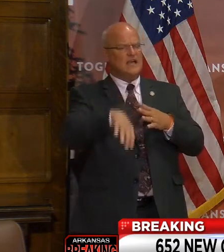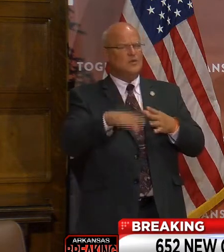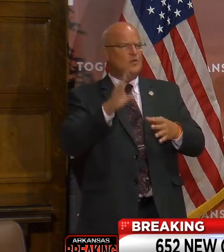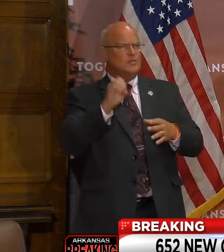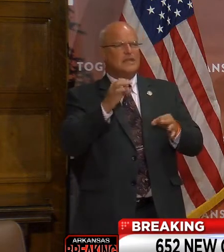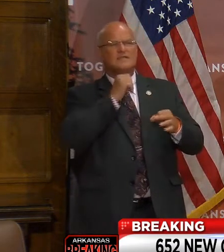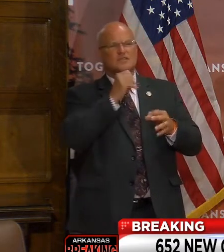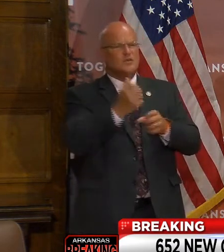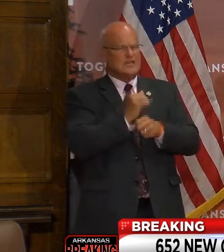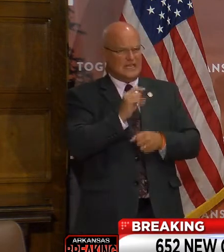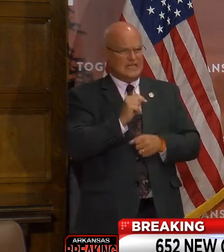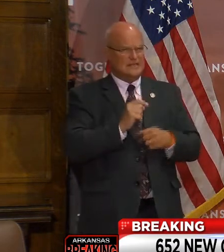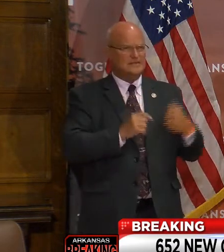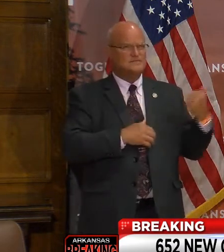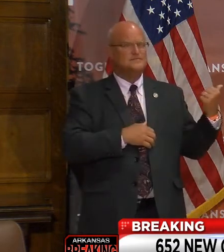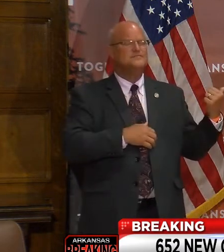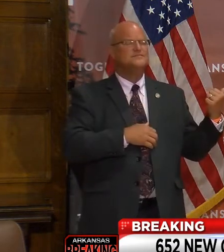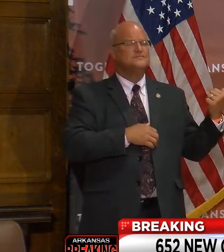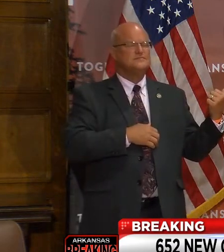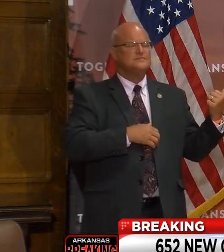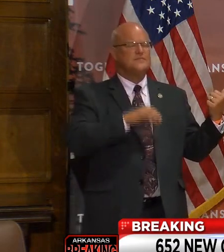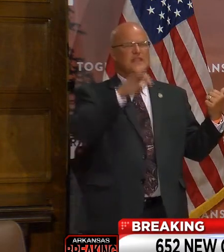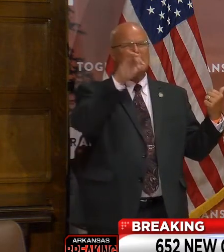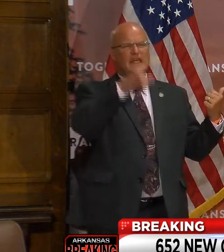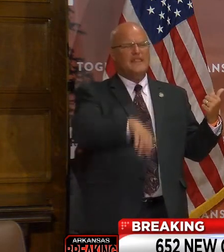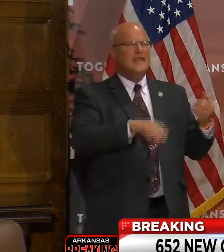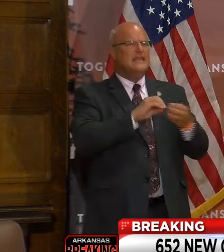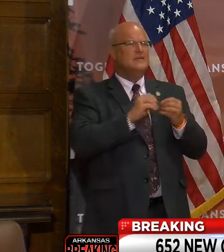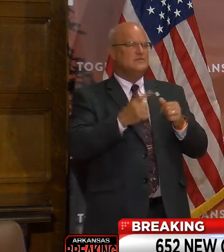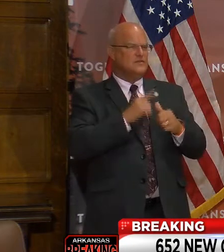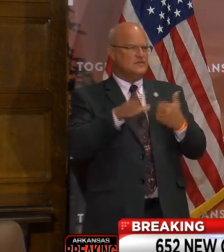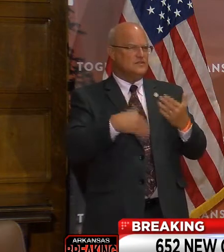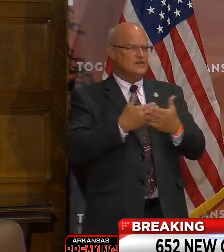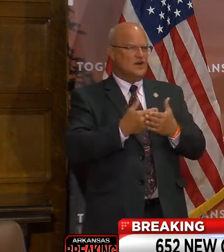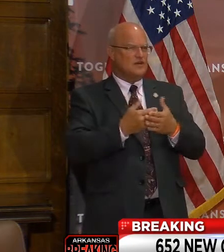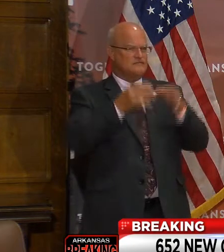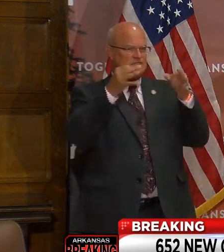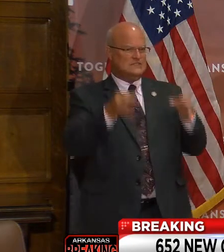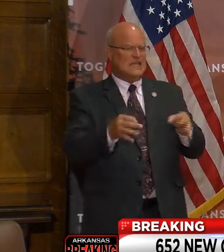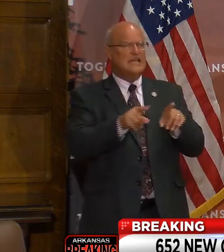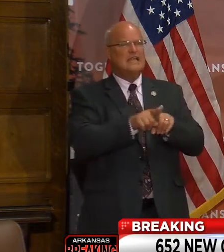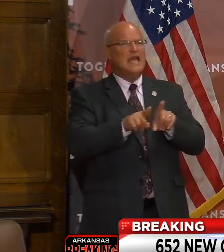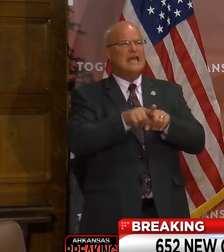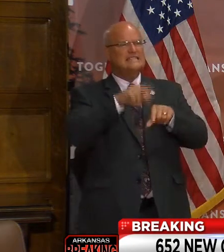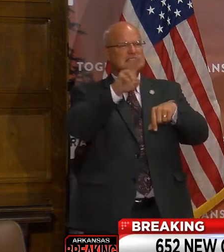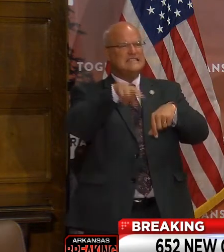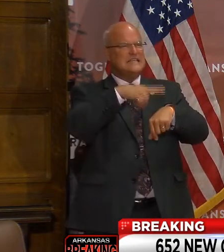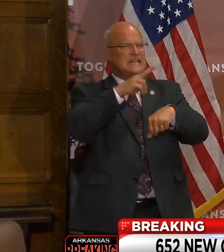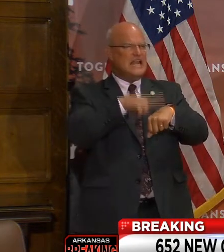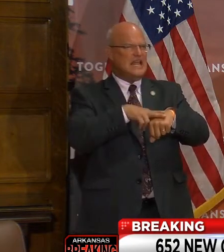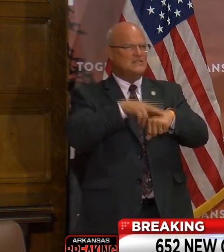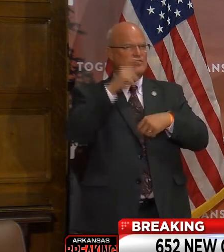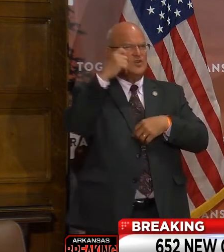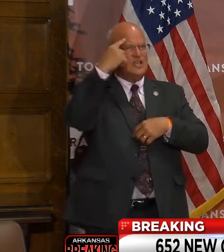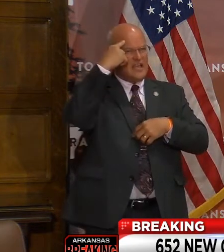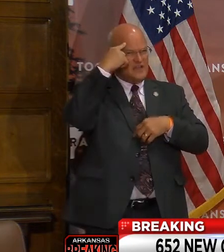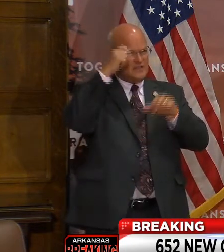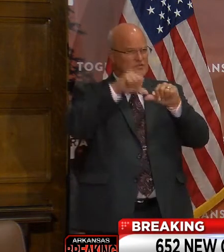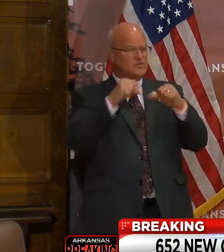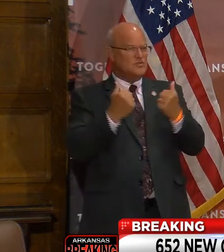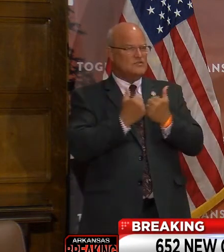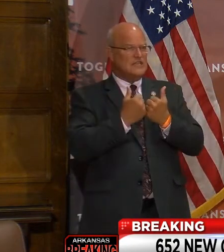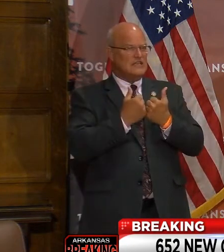it? That number was, first of all, arrived at as a National Governors